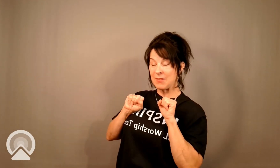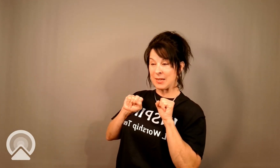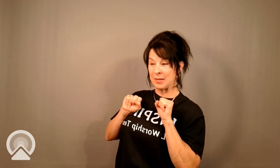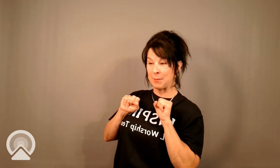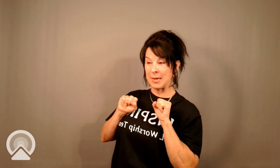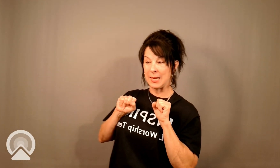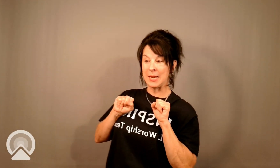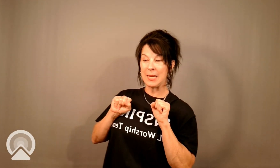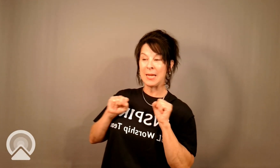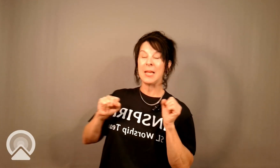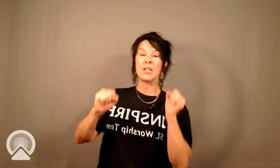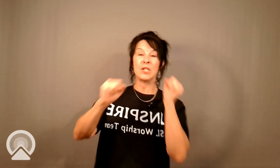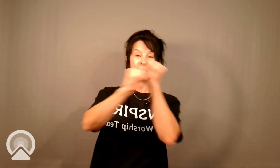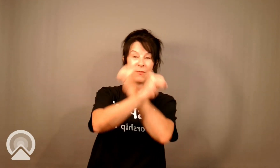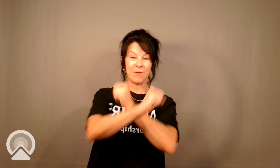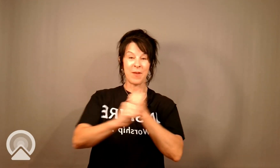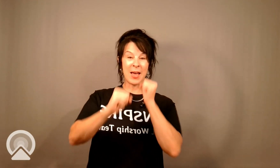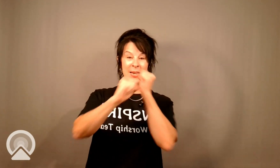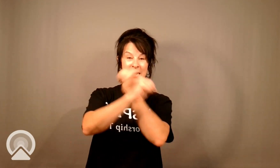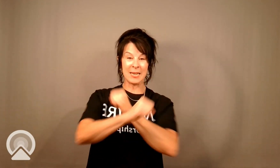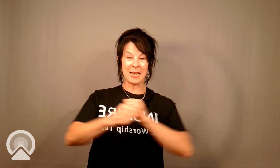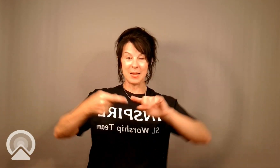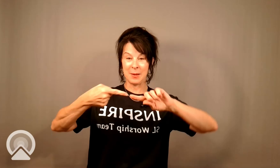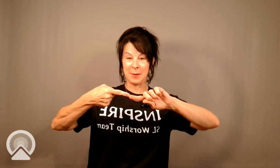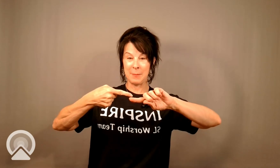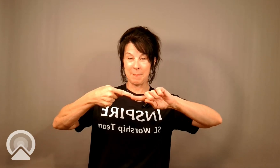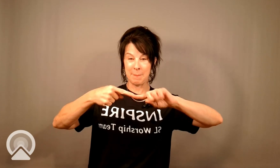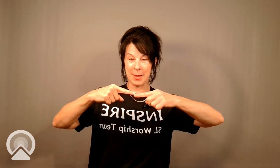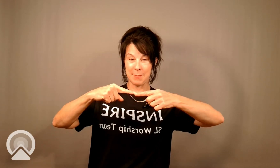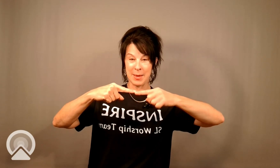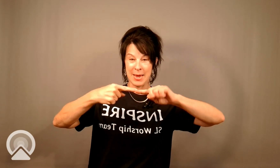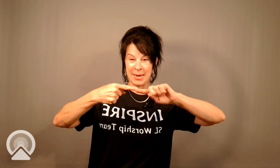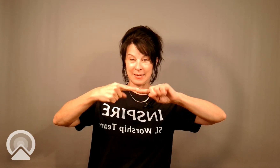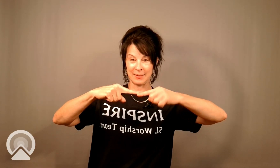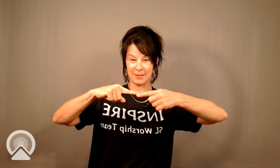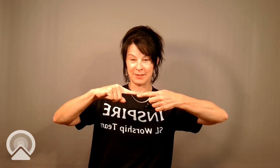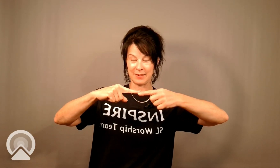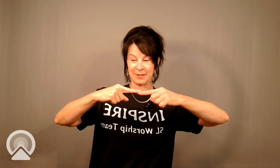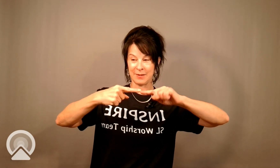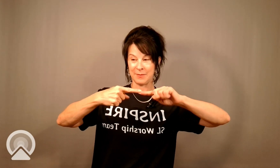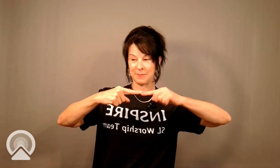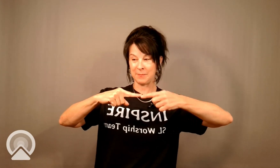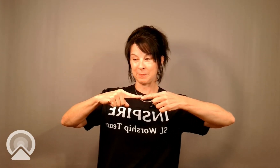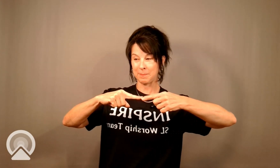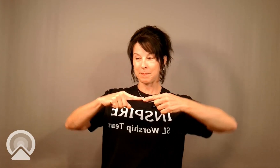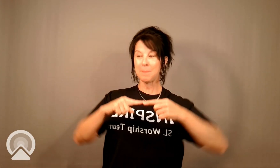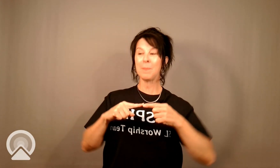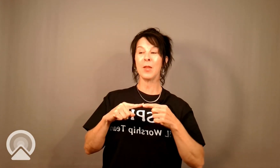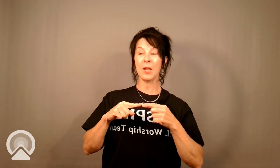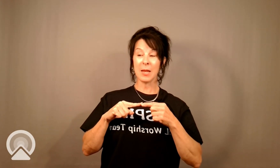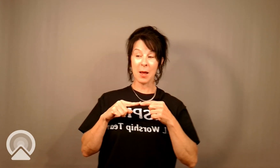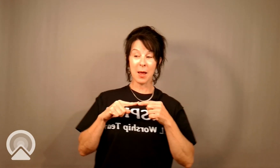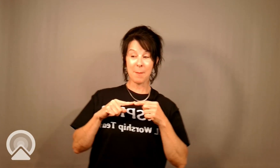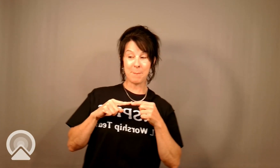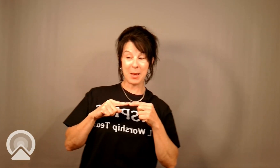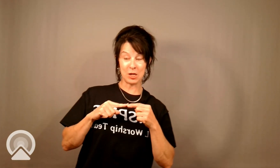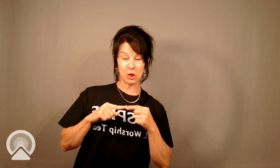Leaving me fighting my pain. but